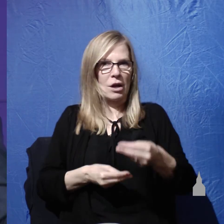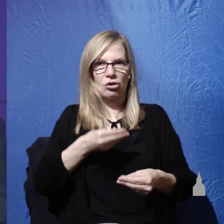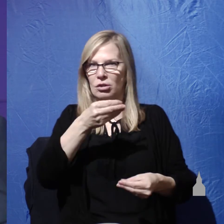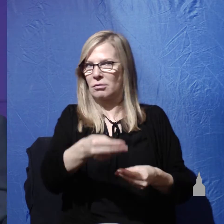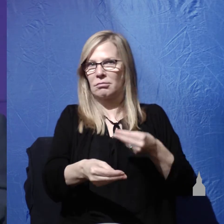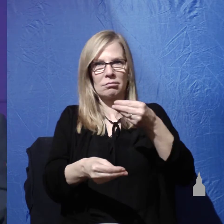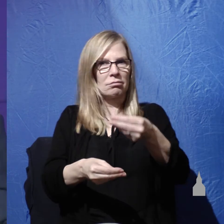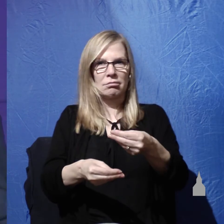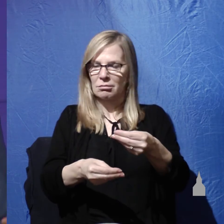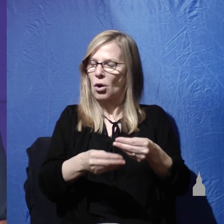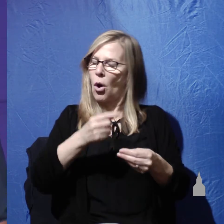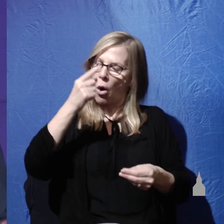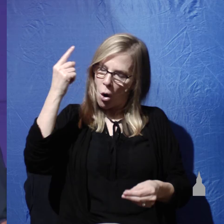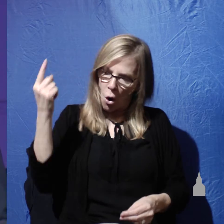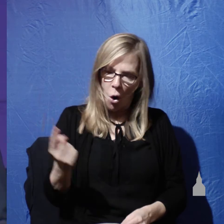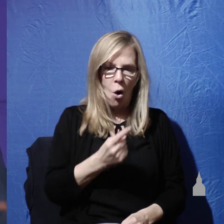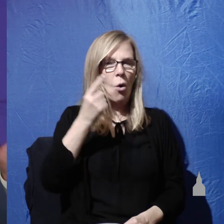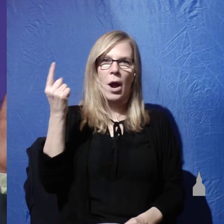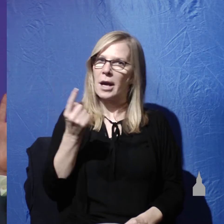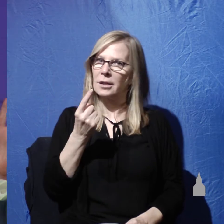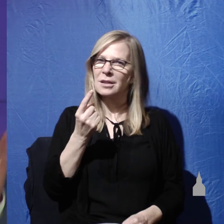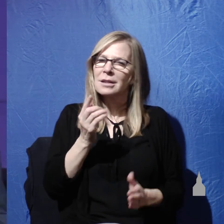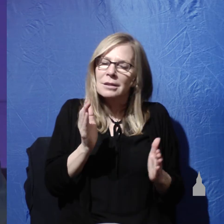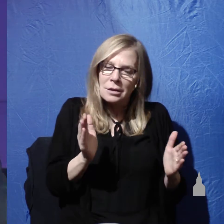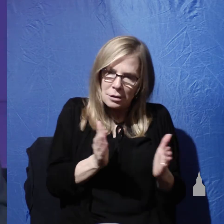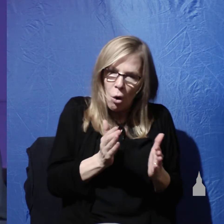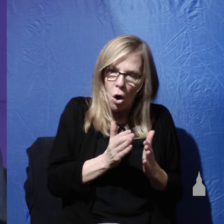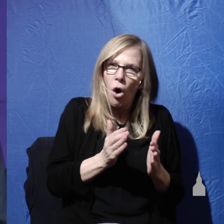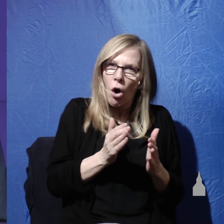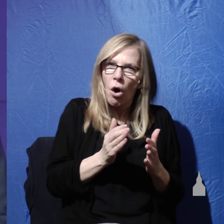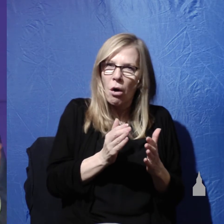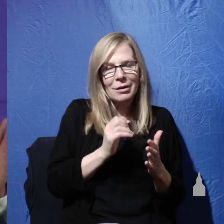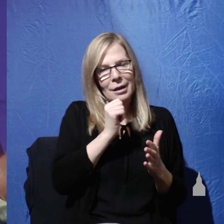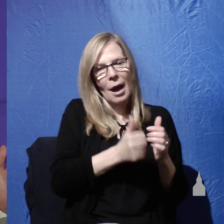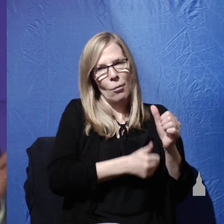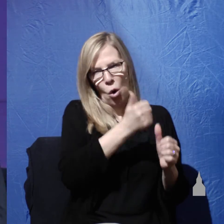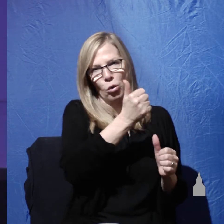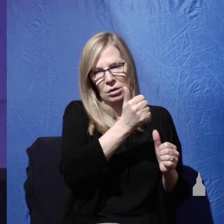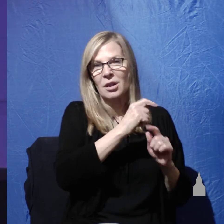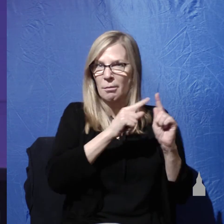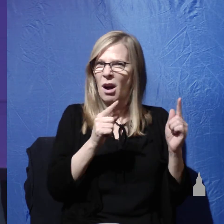every generation, there's always been a small minority, not the